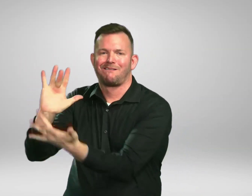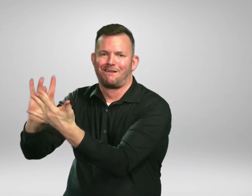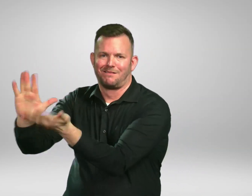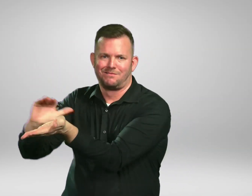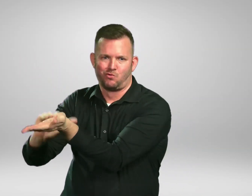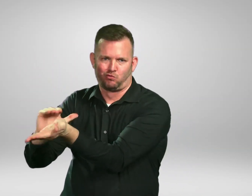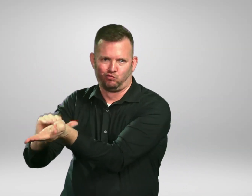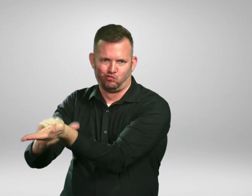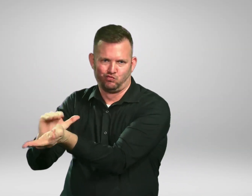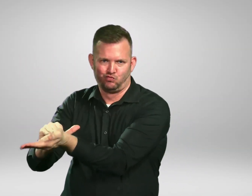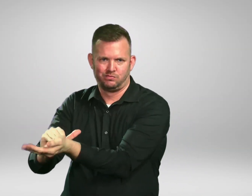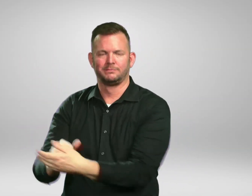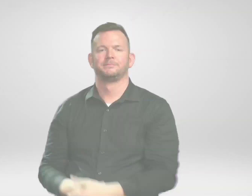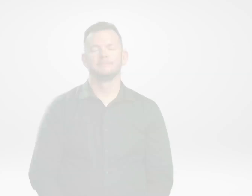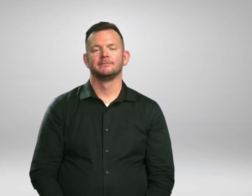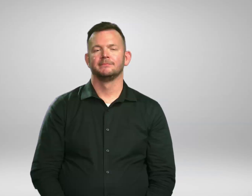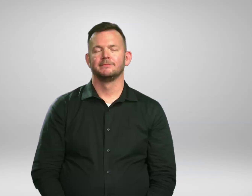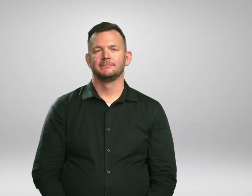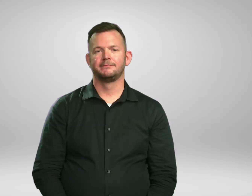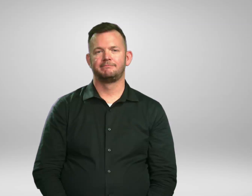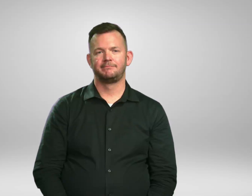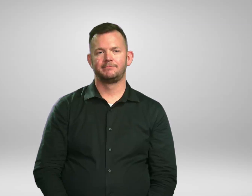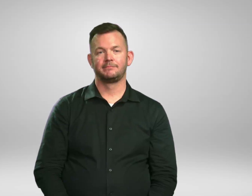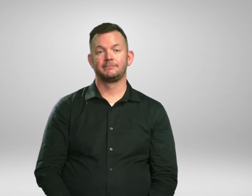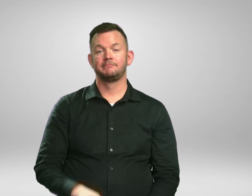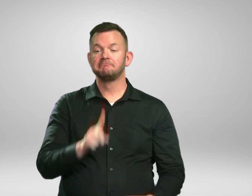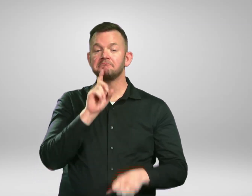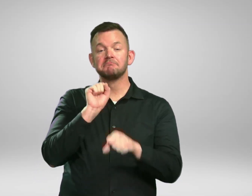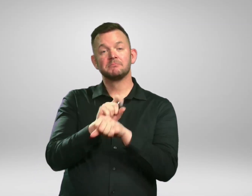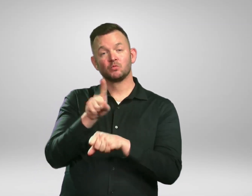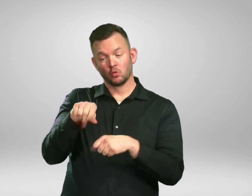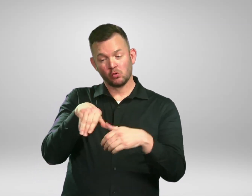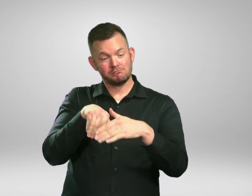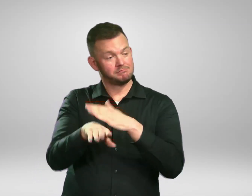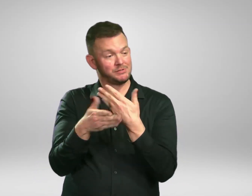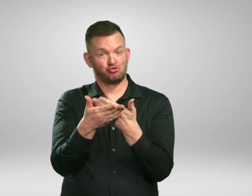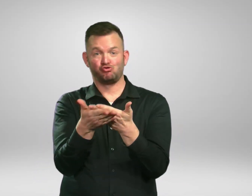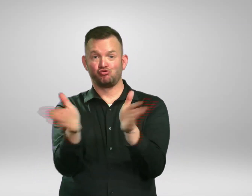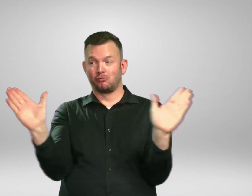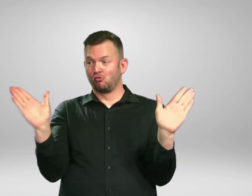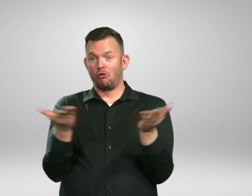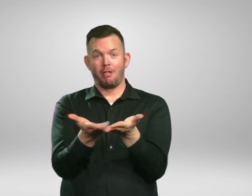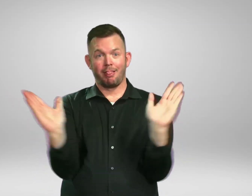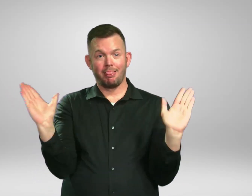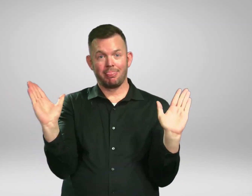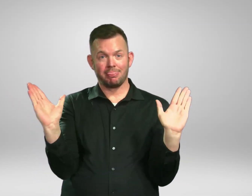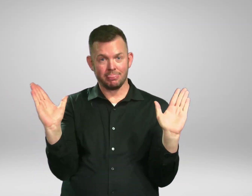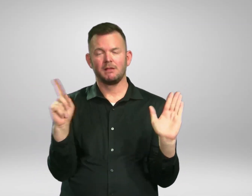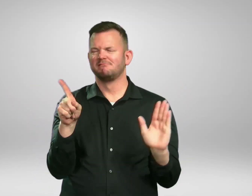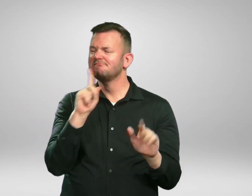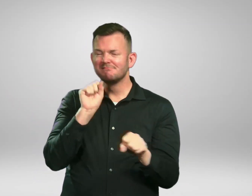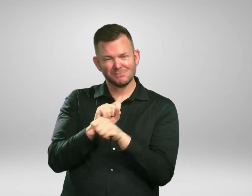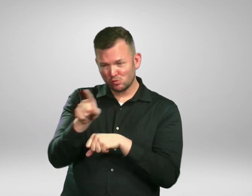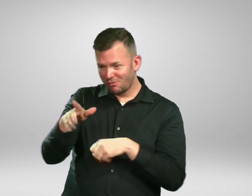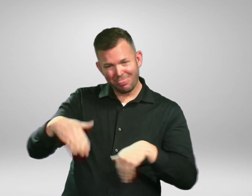in. For the general public, even if you are not ill, avoid